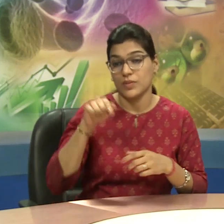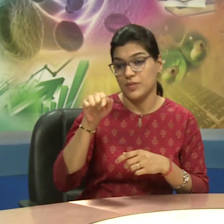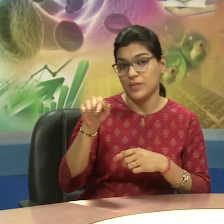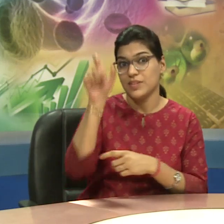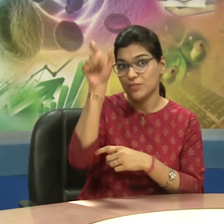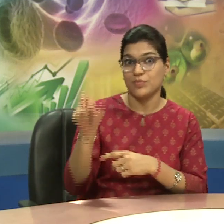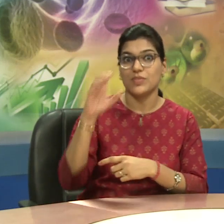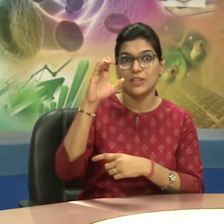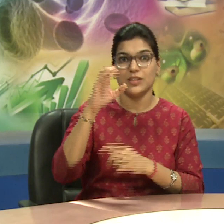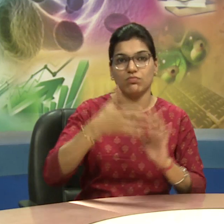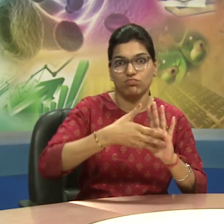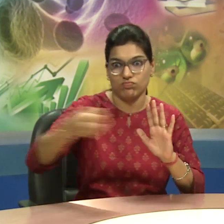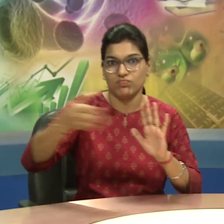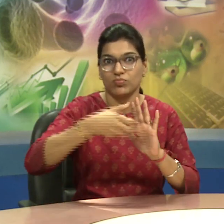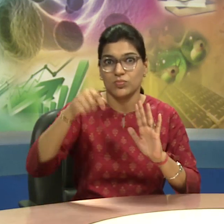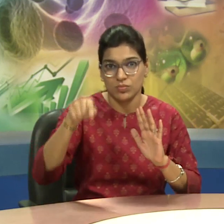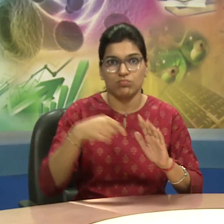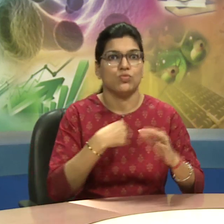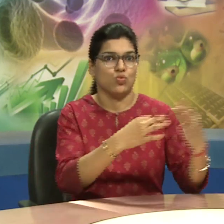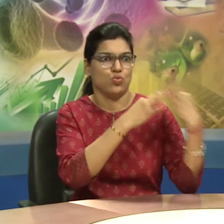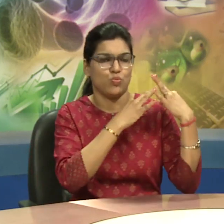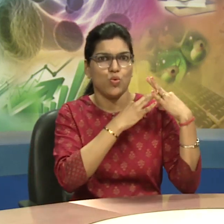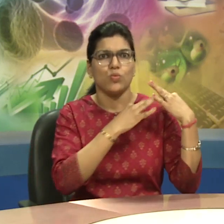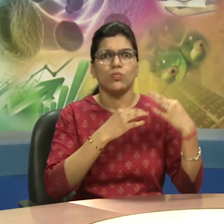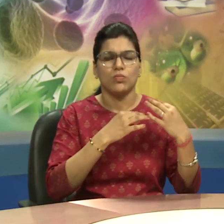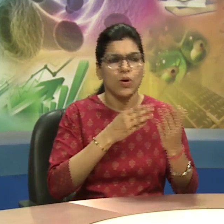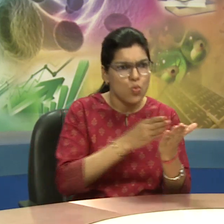Fourth, explain the various rights of a consumer.